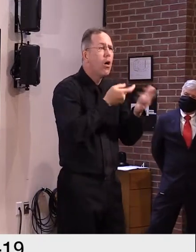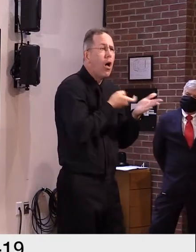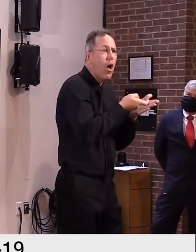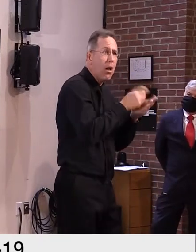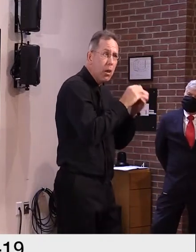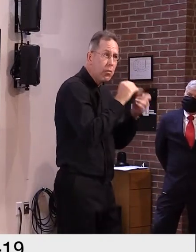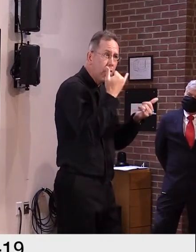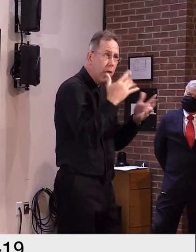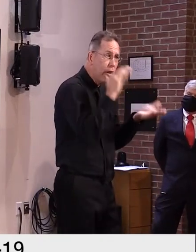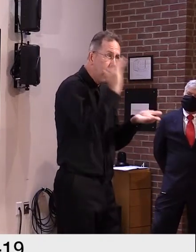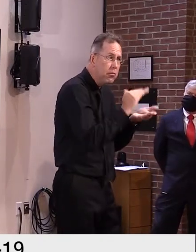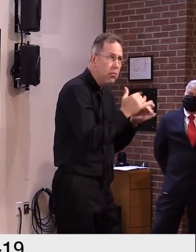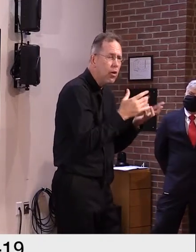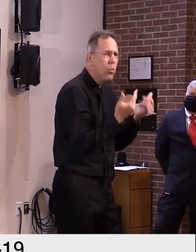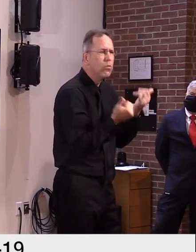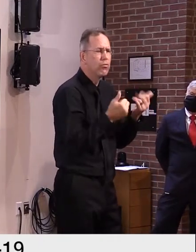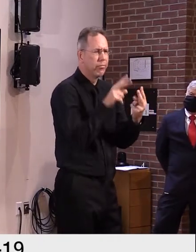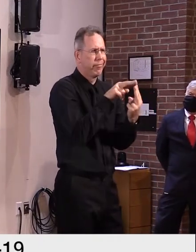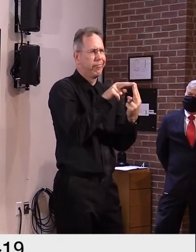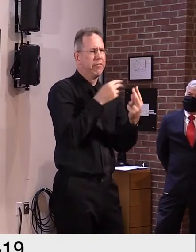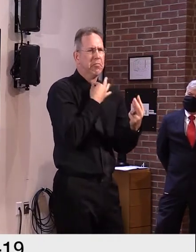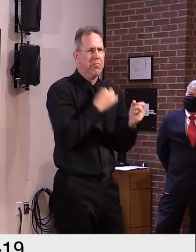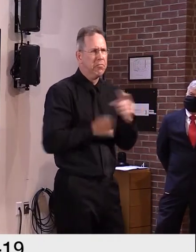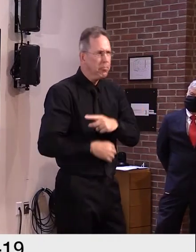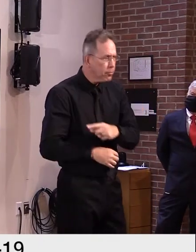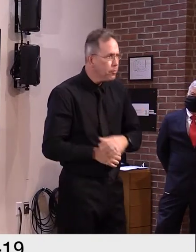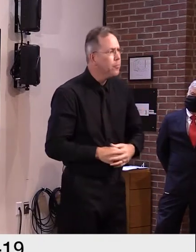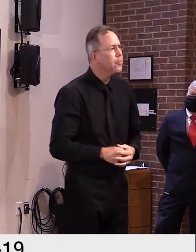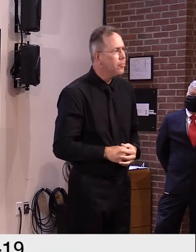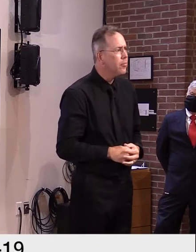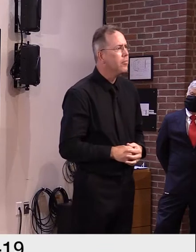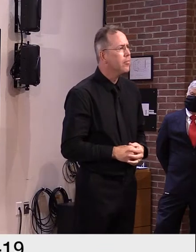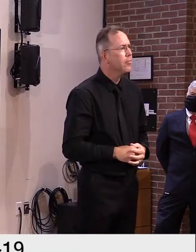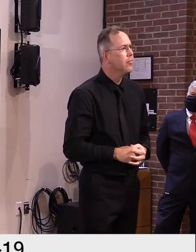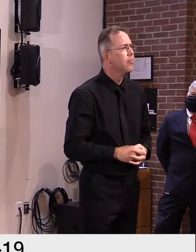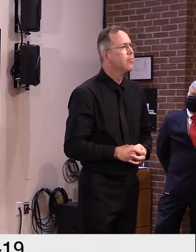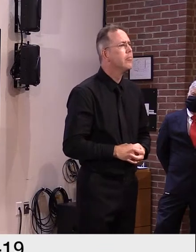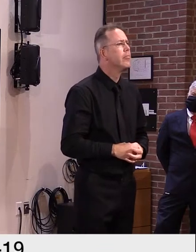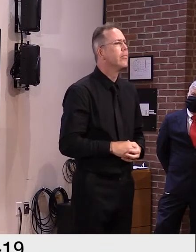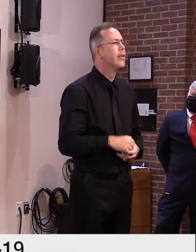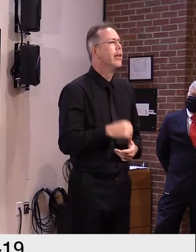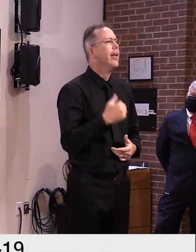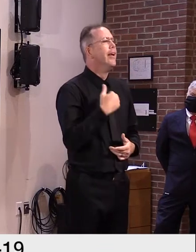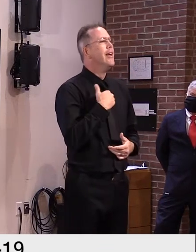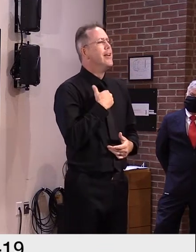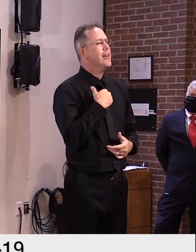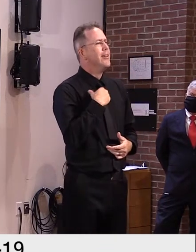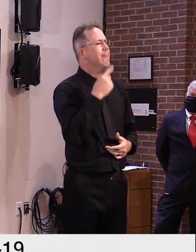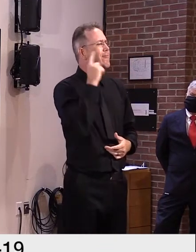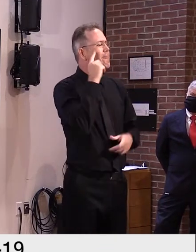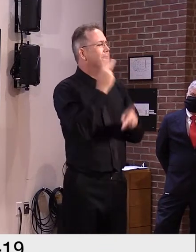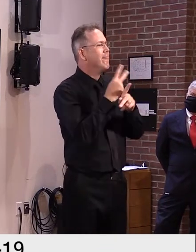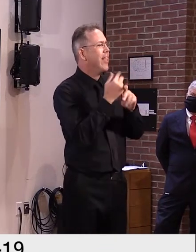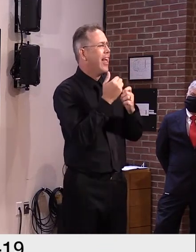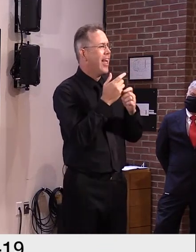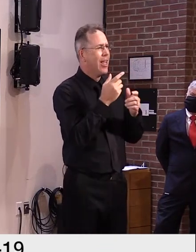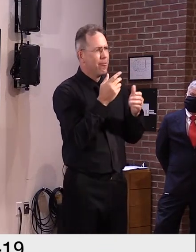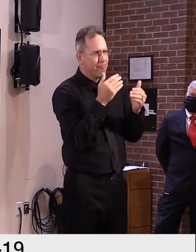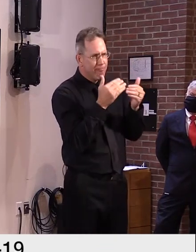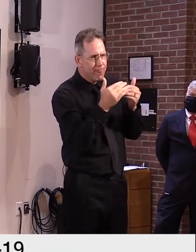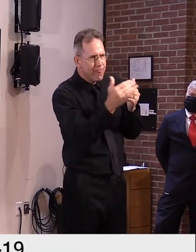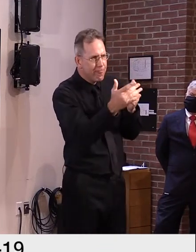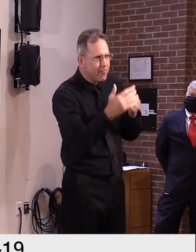and I think that's an important phrase because it acknowledges, firstly, that we're putting a priority on trying to make this happen if we